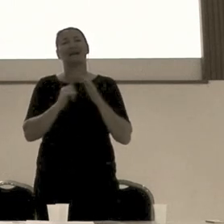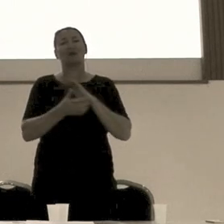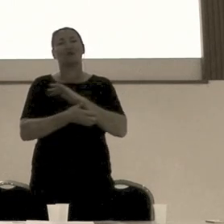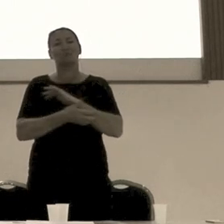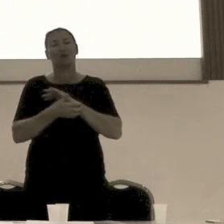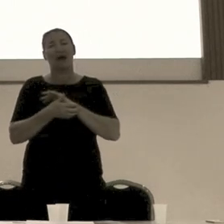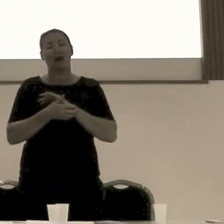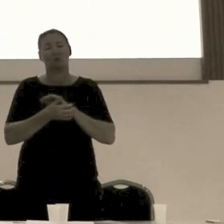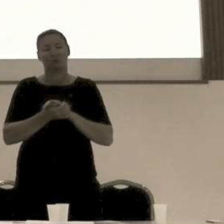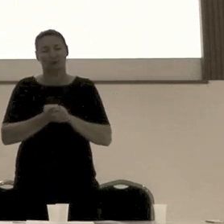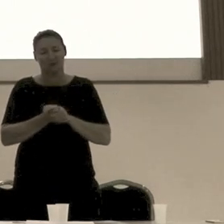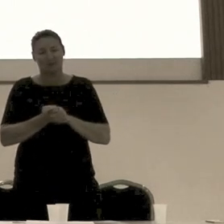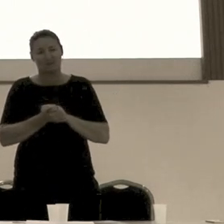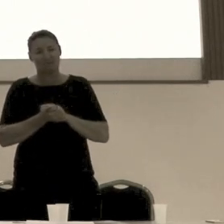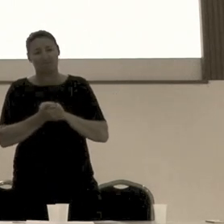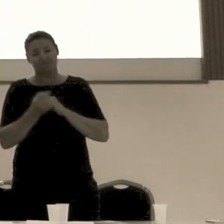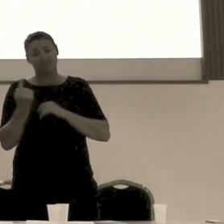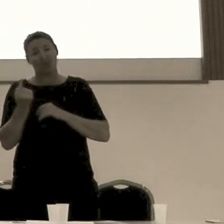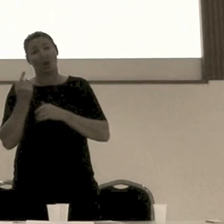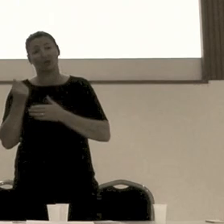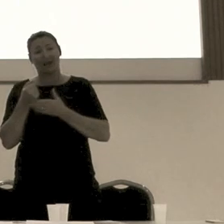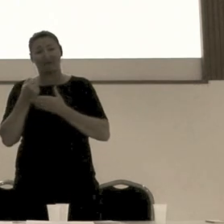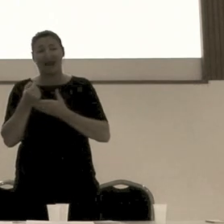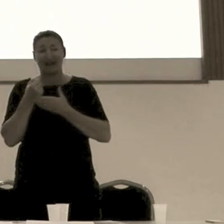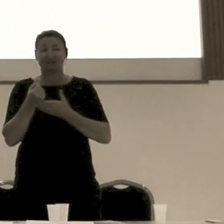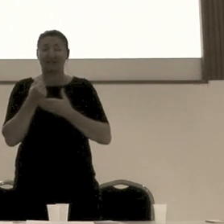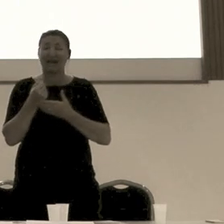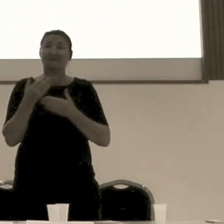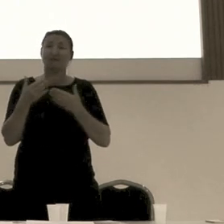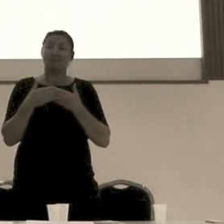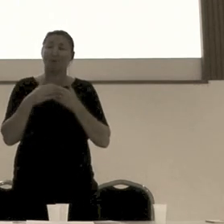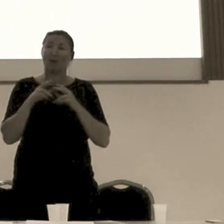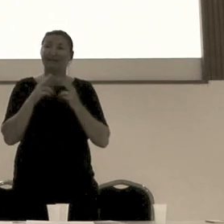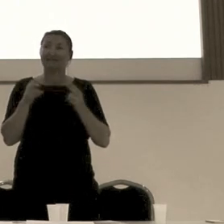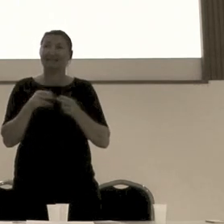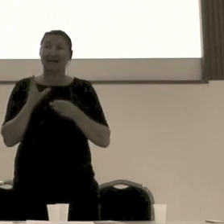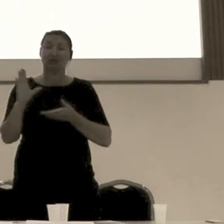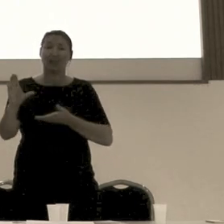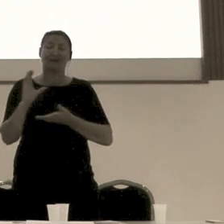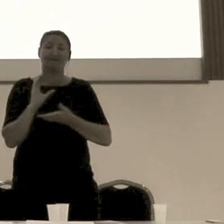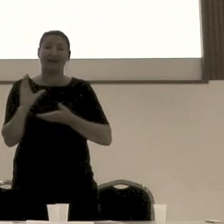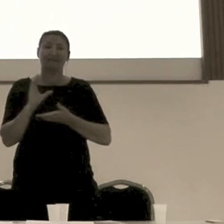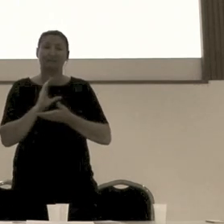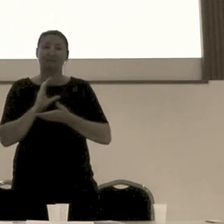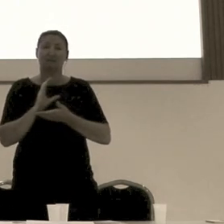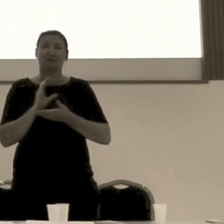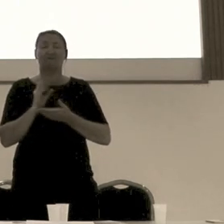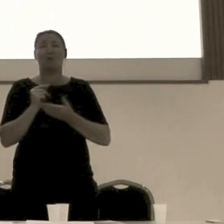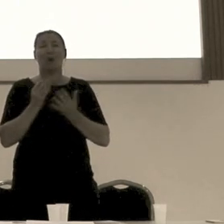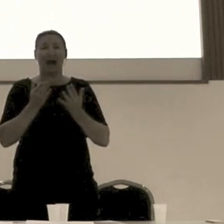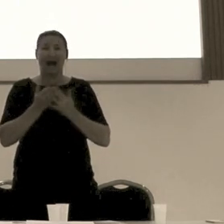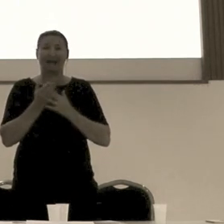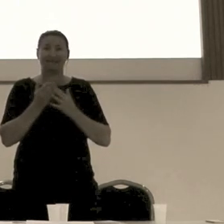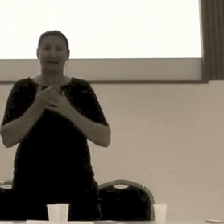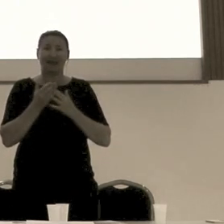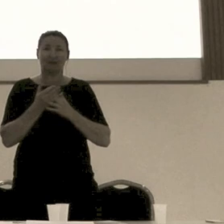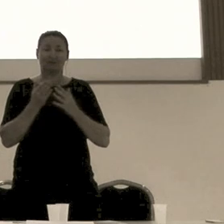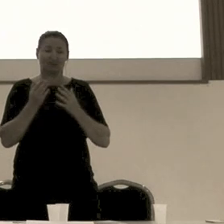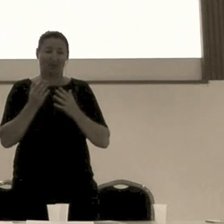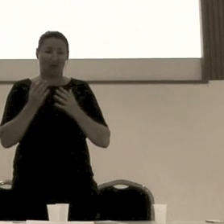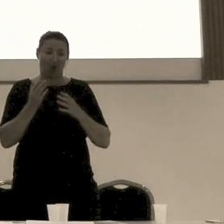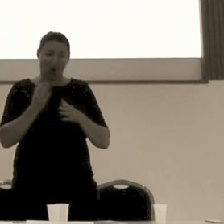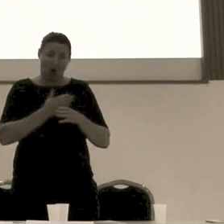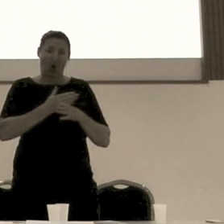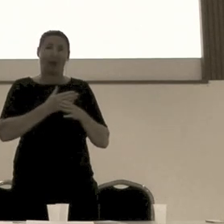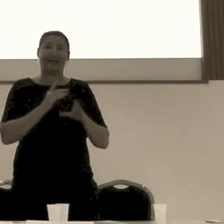where I advocate for more national and international investments in accessible and quality early years